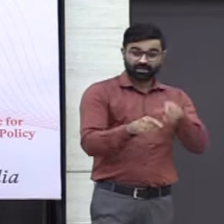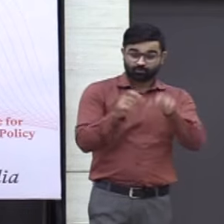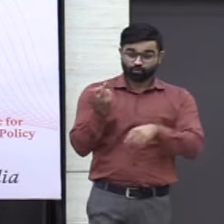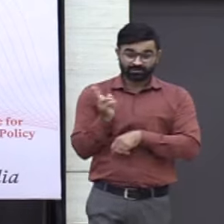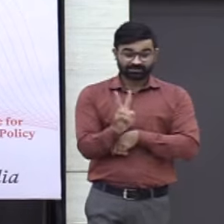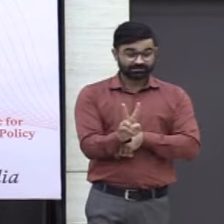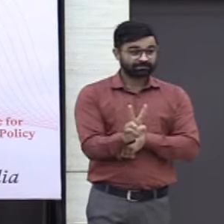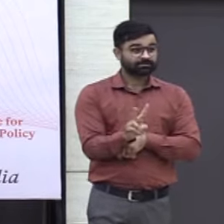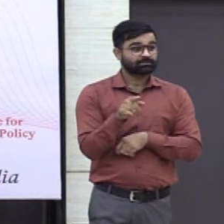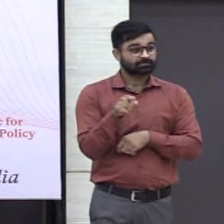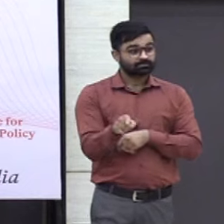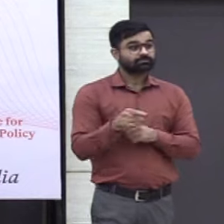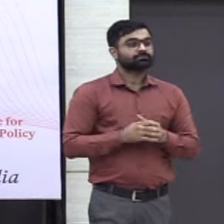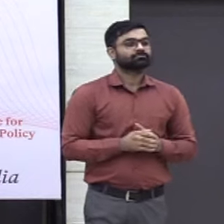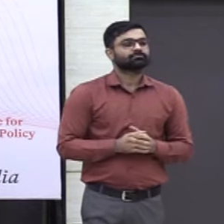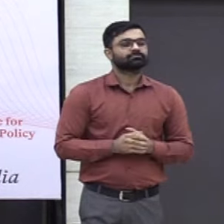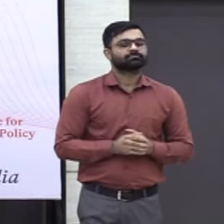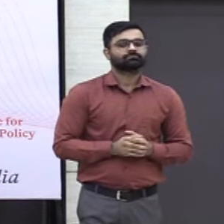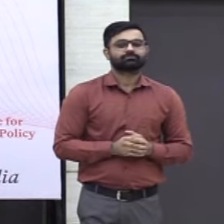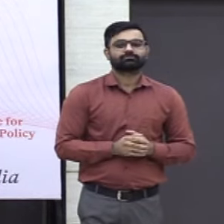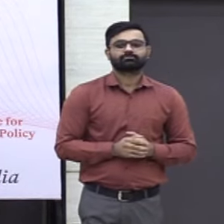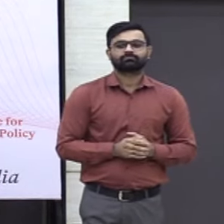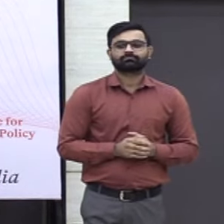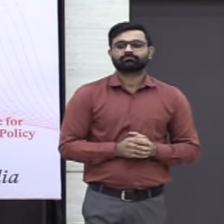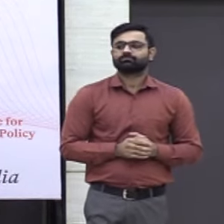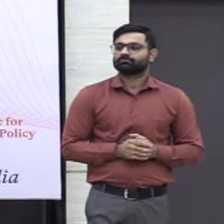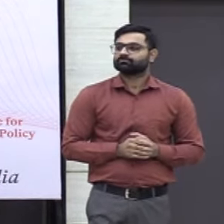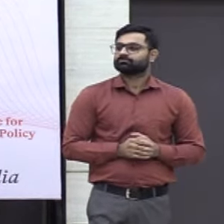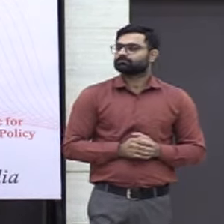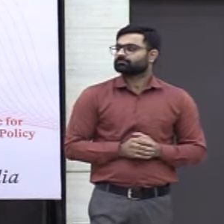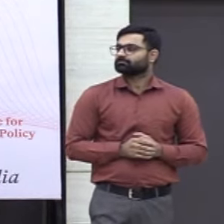people get together and